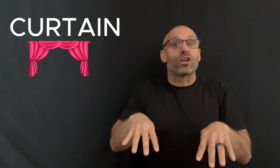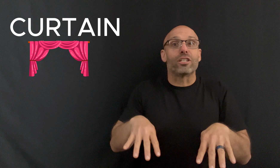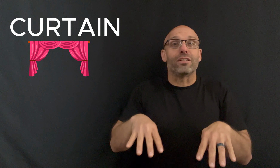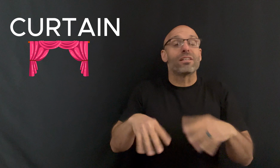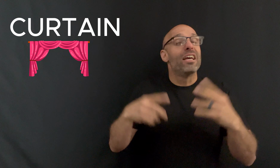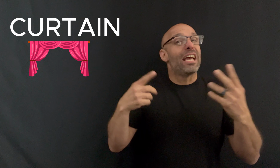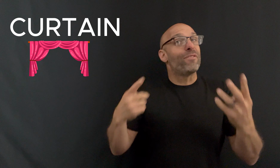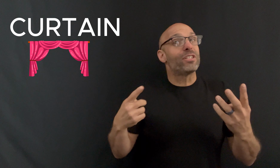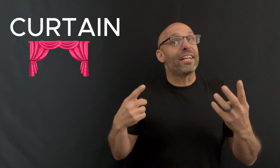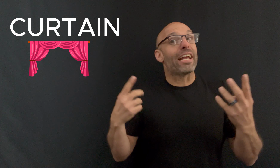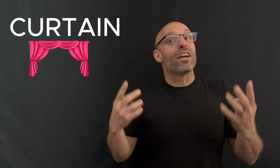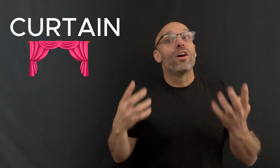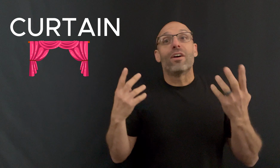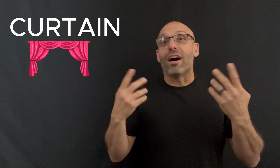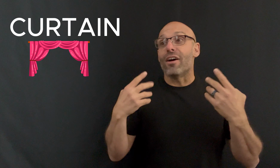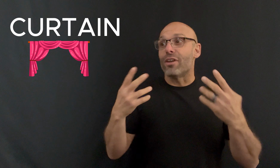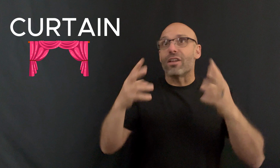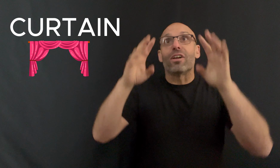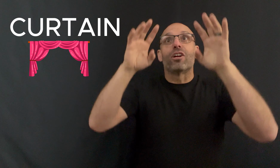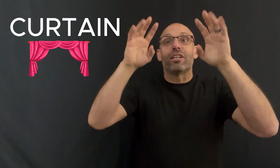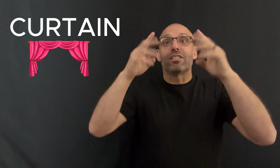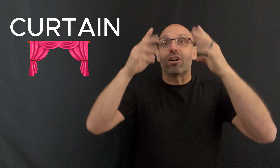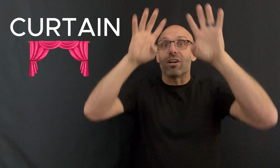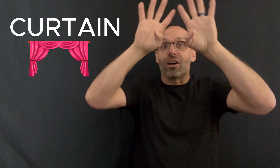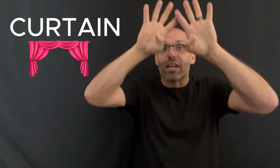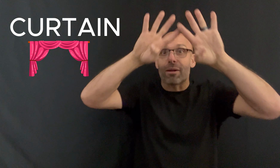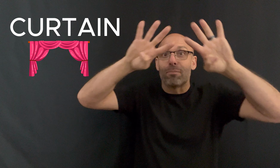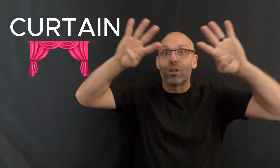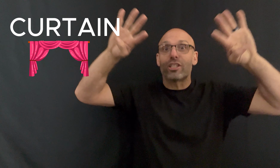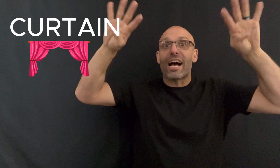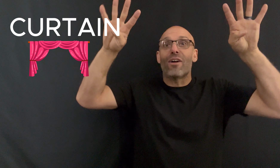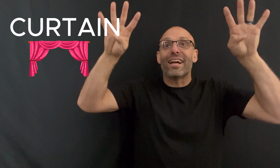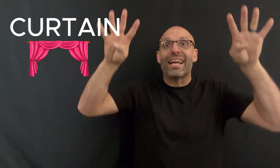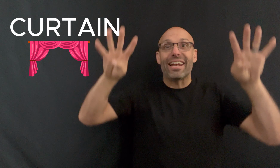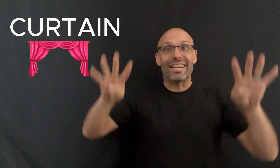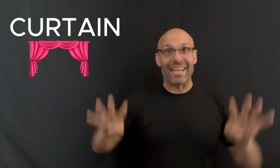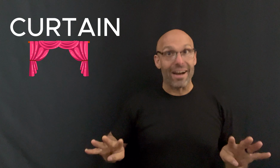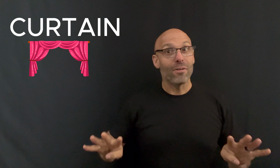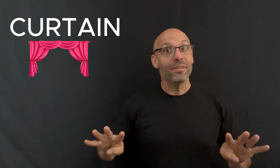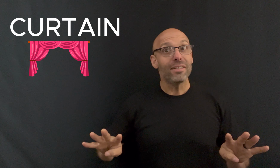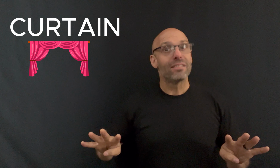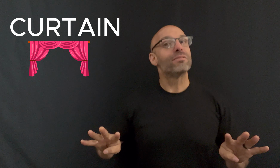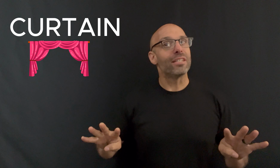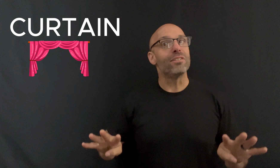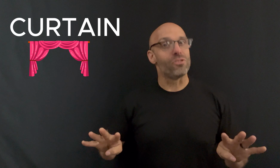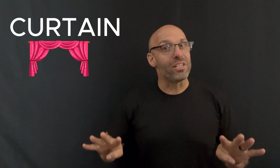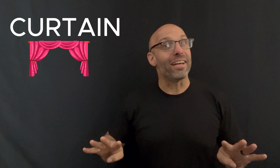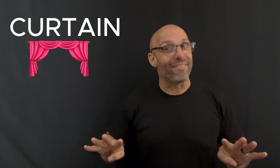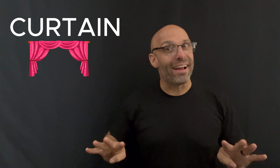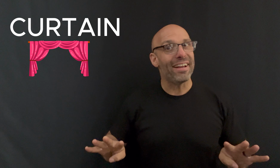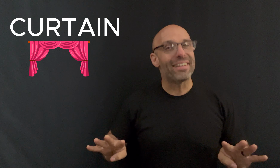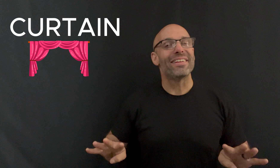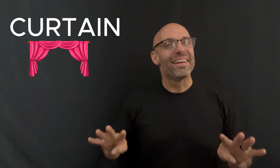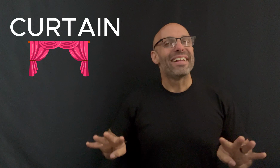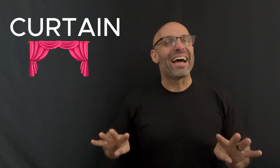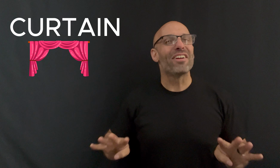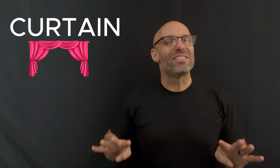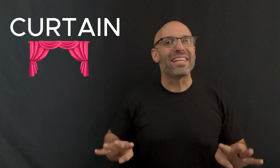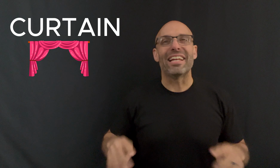curtains. If you're saying like the curtains are like pushed out and down, see, you see it, right? Now you see it. Now that you